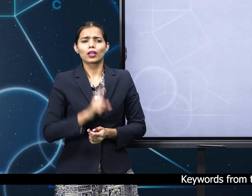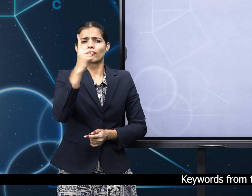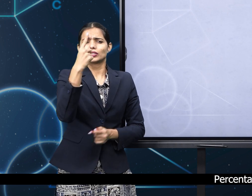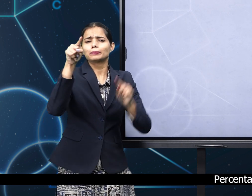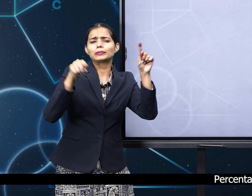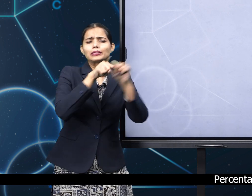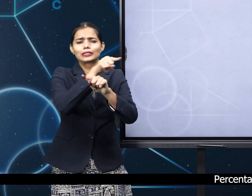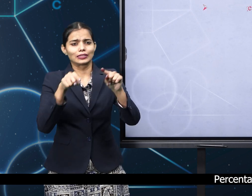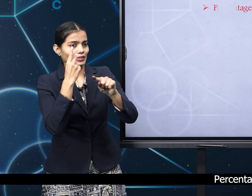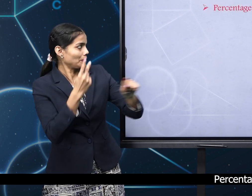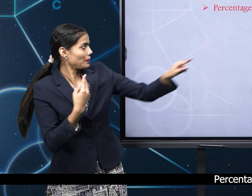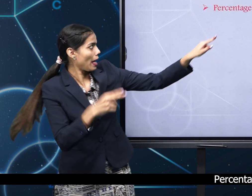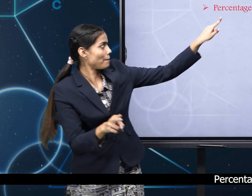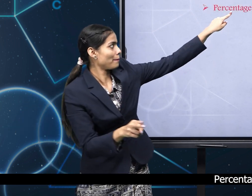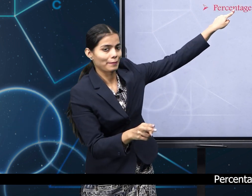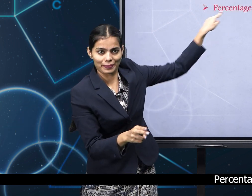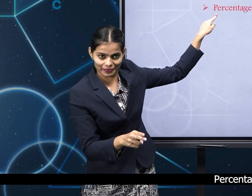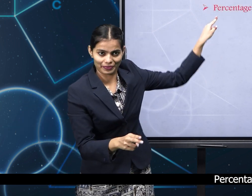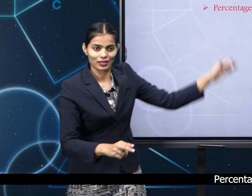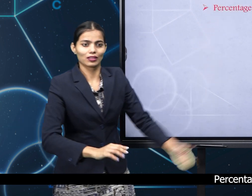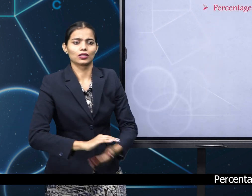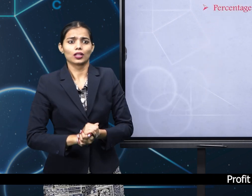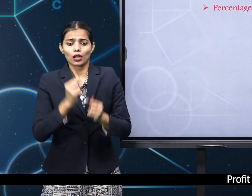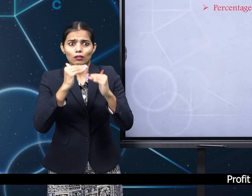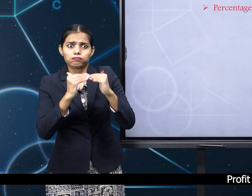Percentage, profit,